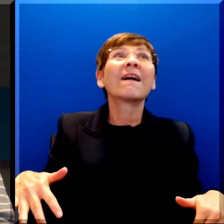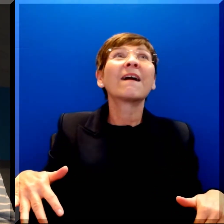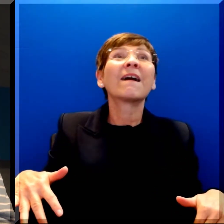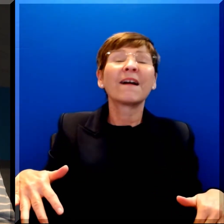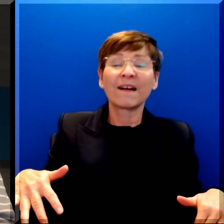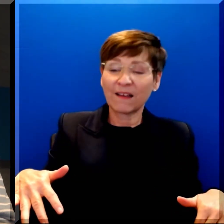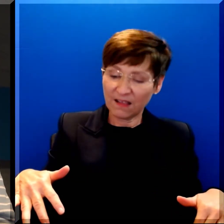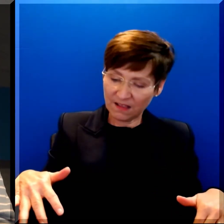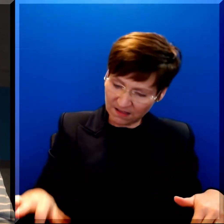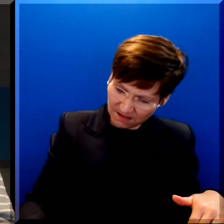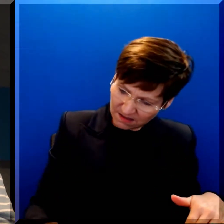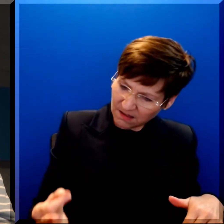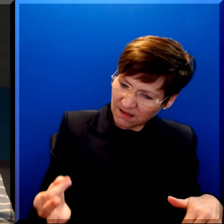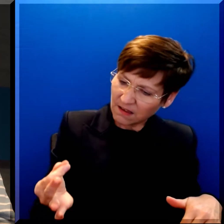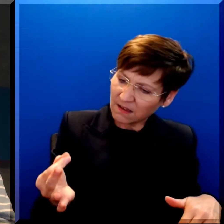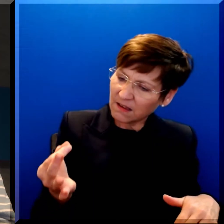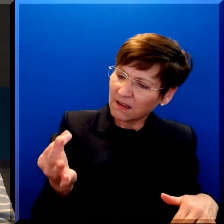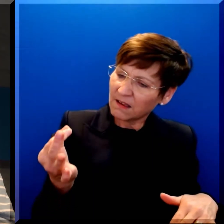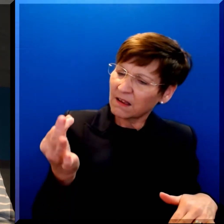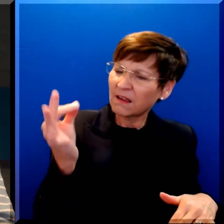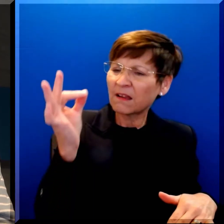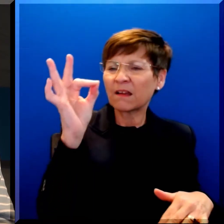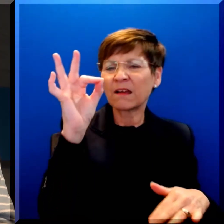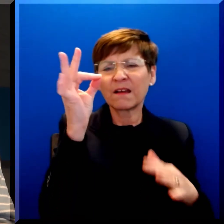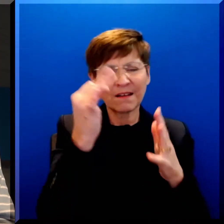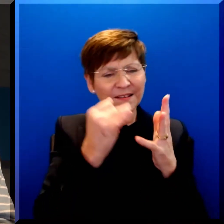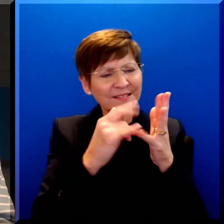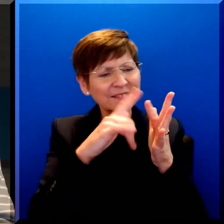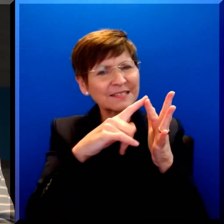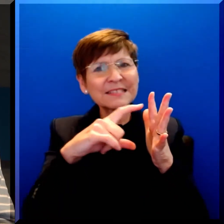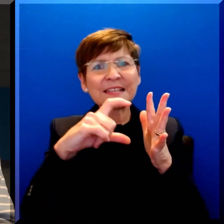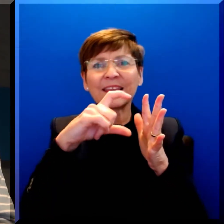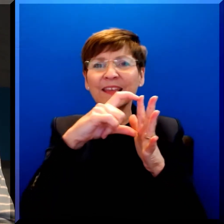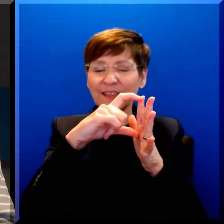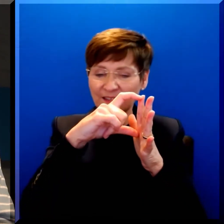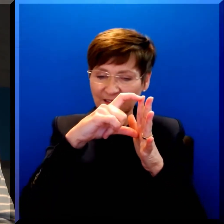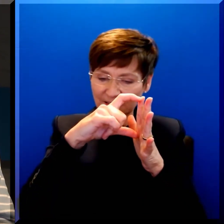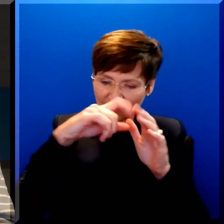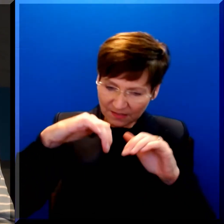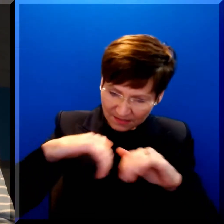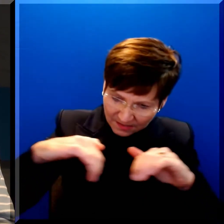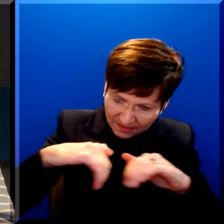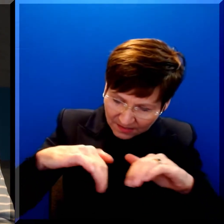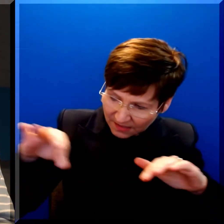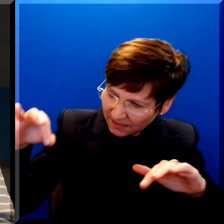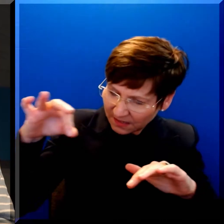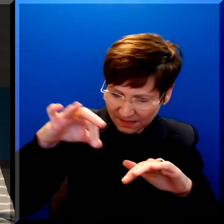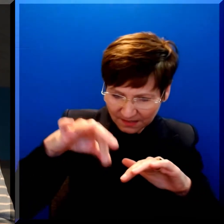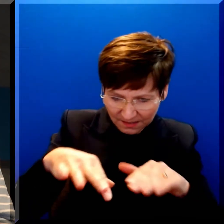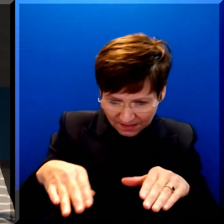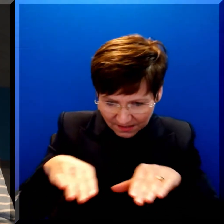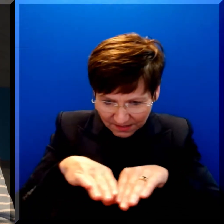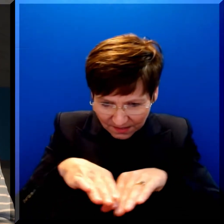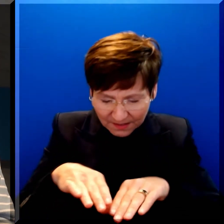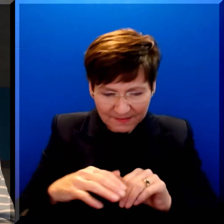Tiny seed, you're hidden deep, still I know you're there. And one day soon you'll stretch and